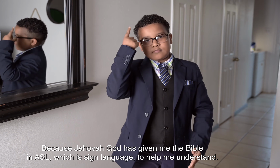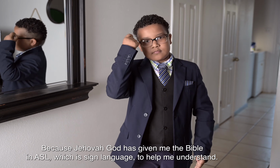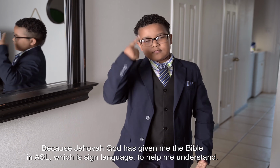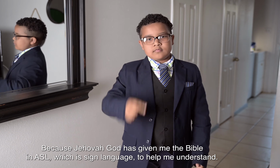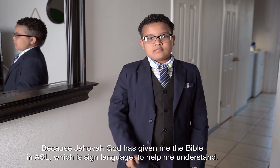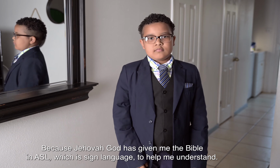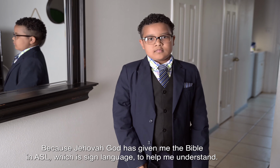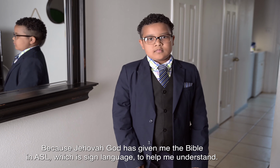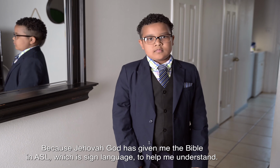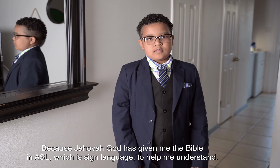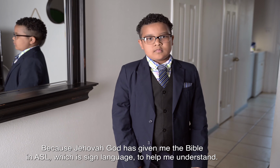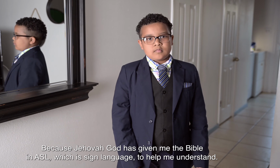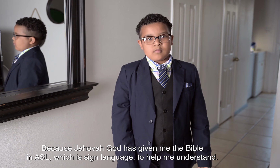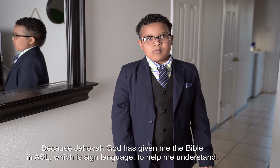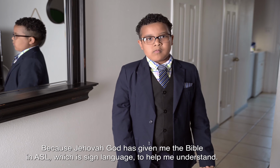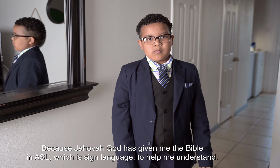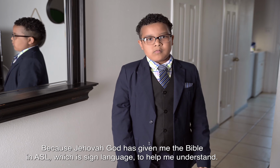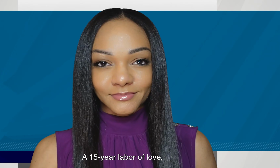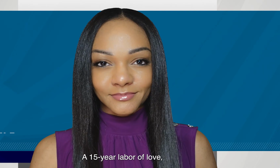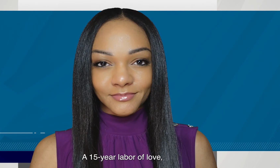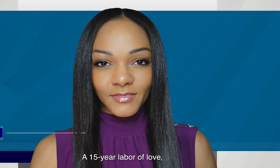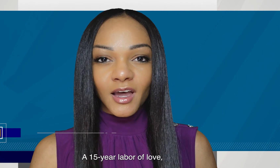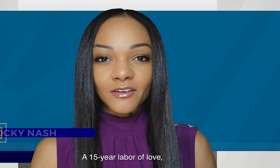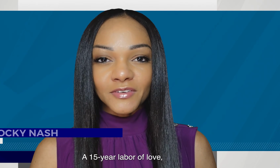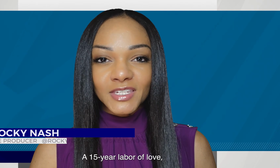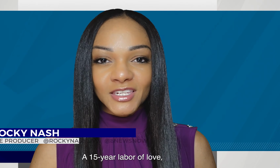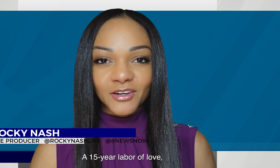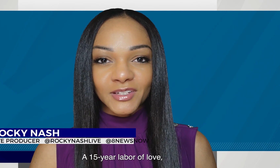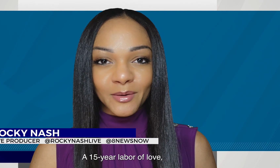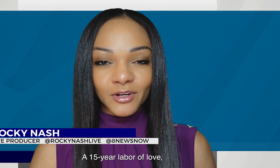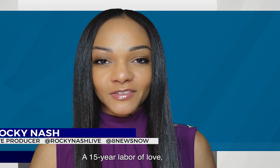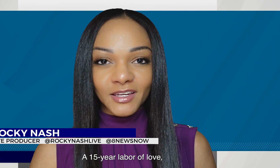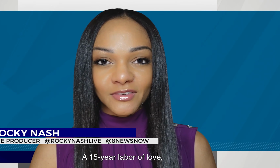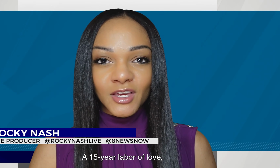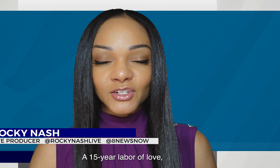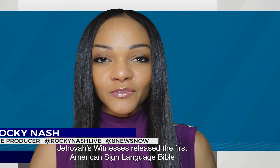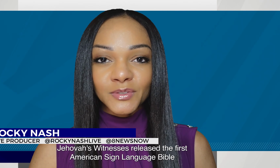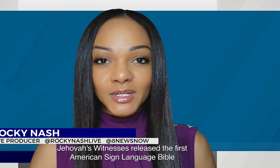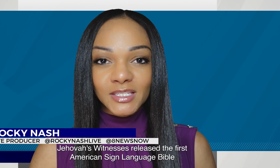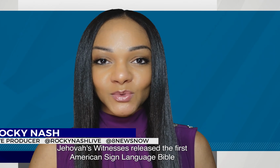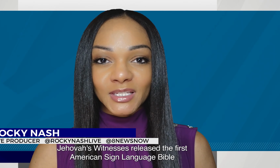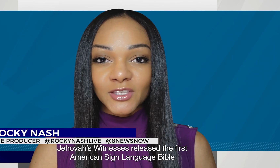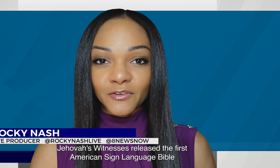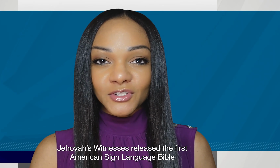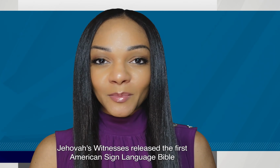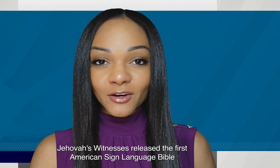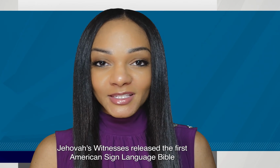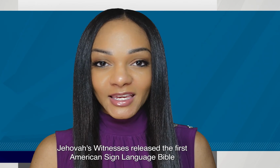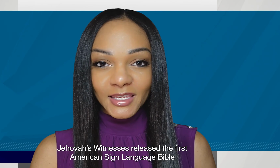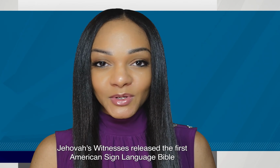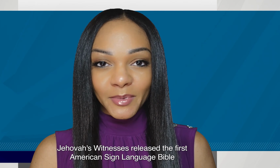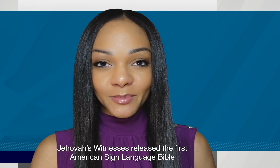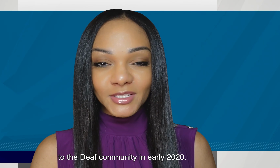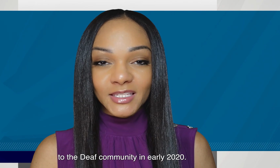is sign language, to help me understand. A 15-year labor of love, Jehovah's Witnesses released the first